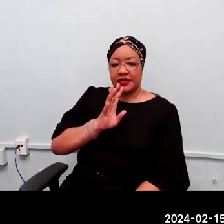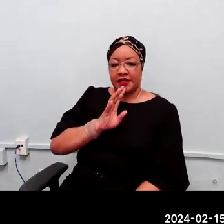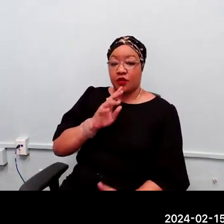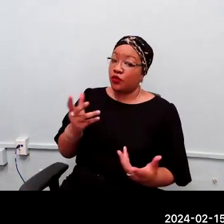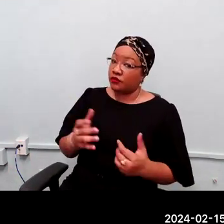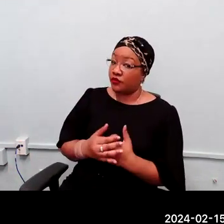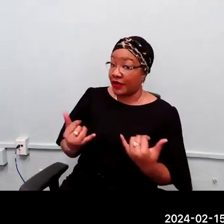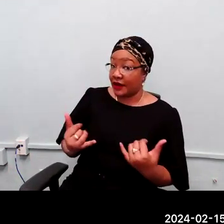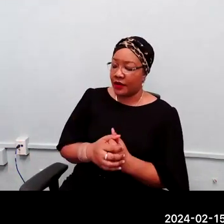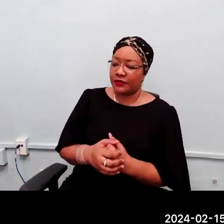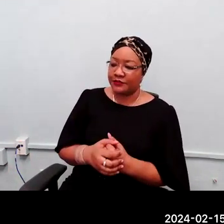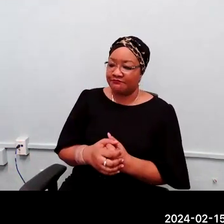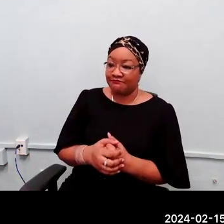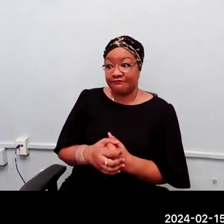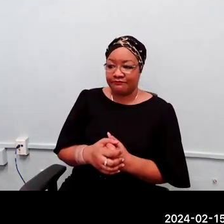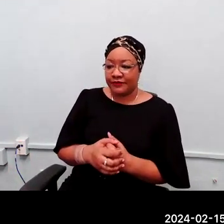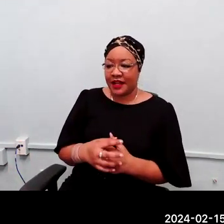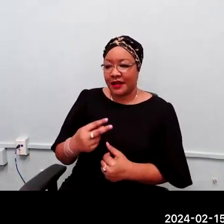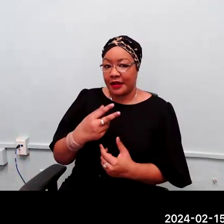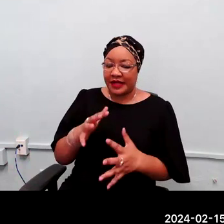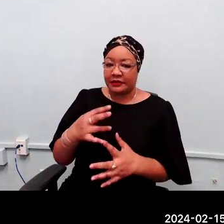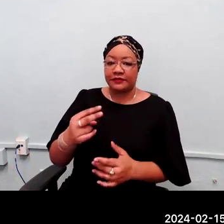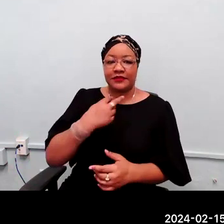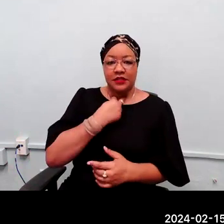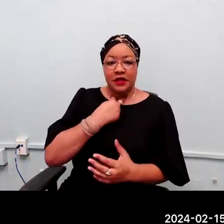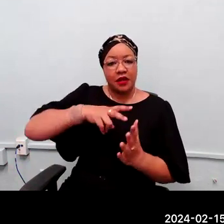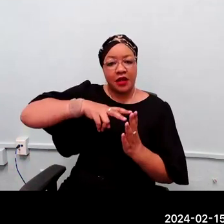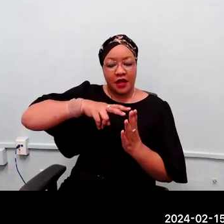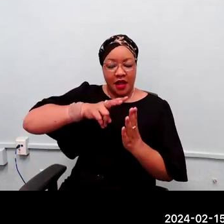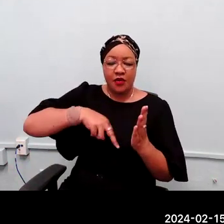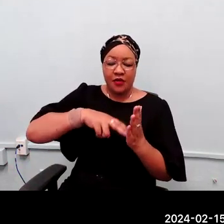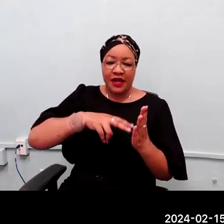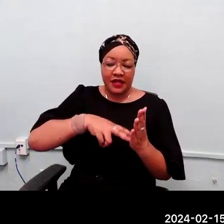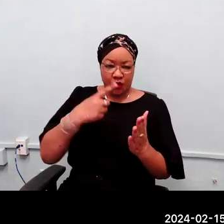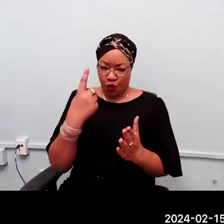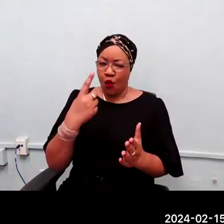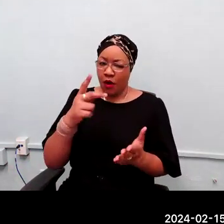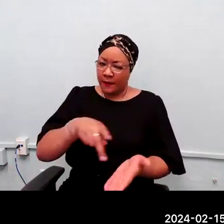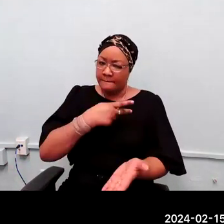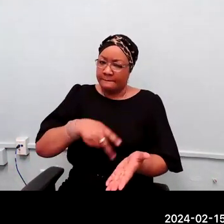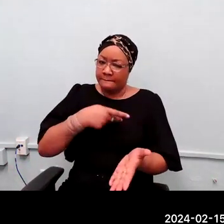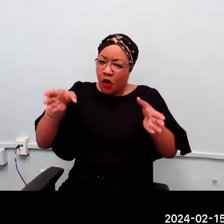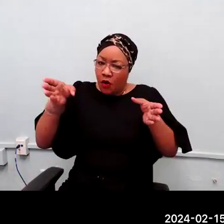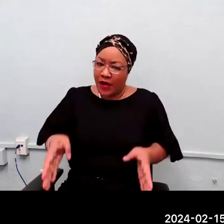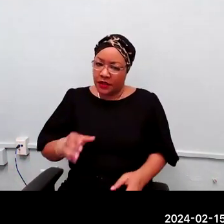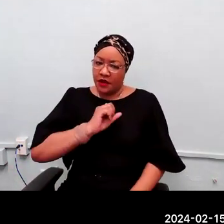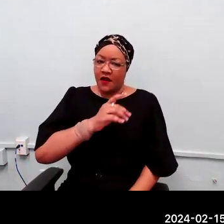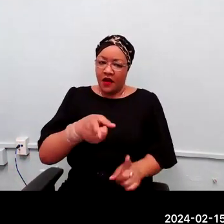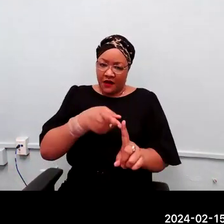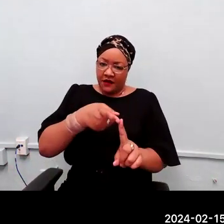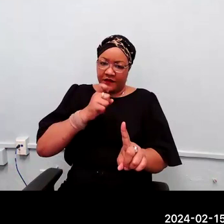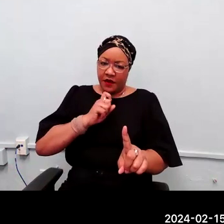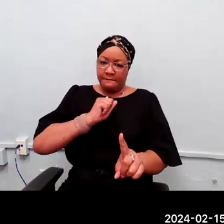I'm just kind of stuck reading. There's a Palestinian poet that I'm reading, Mossab Abu Toa,